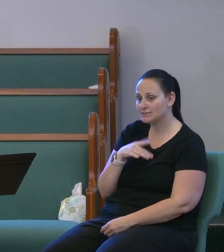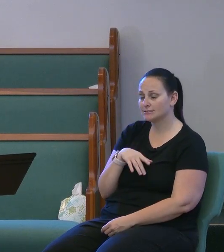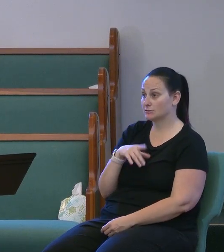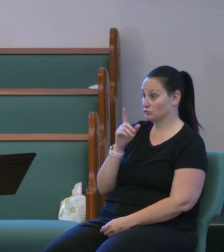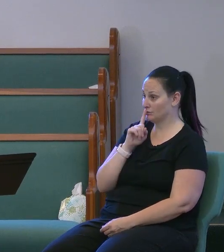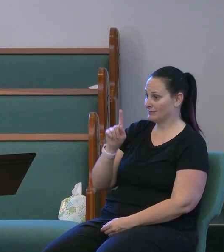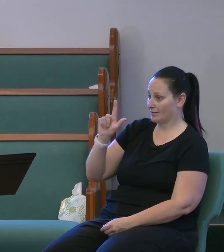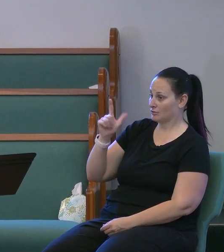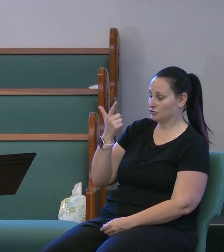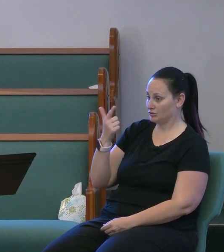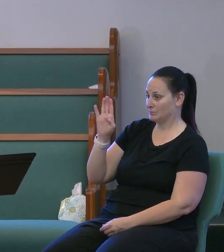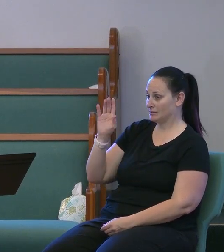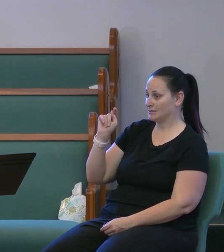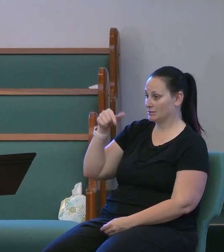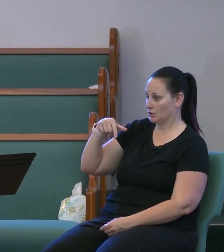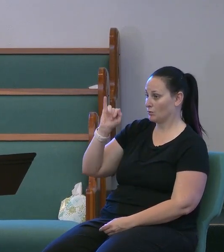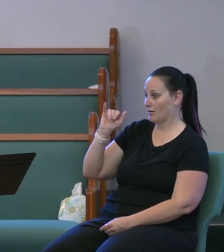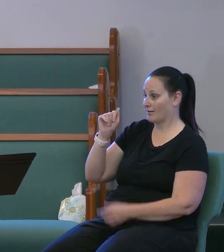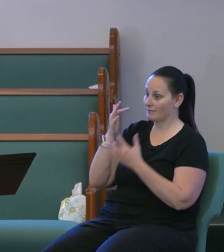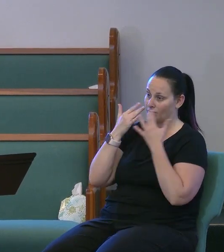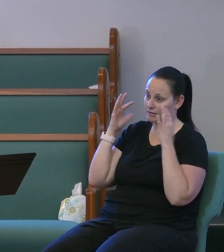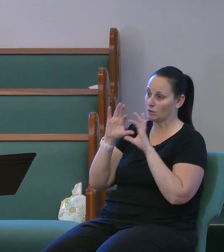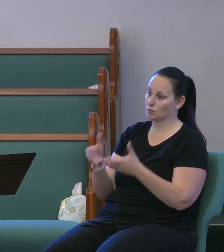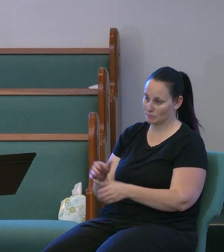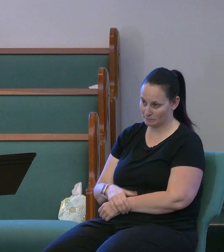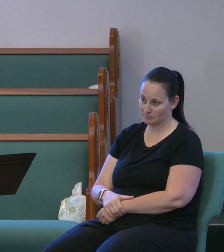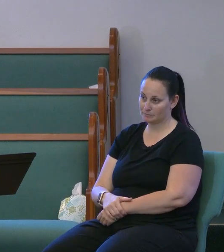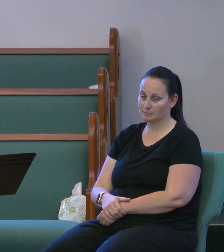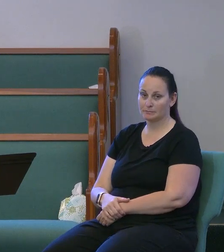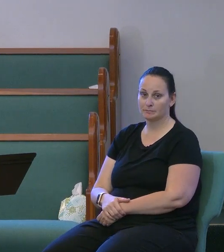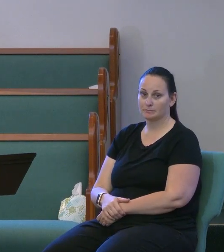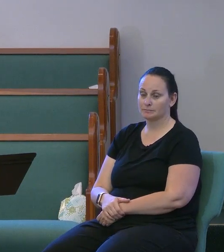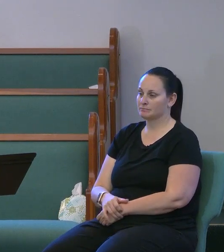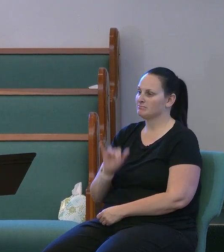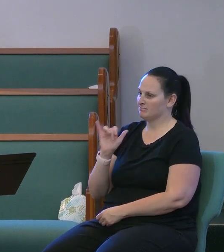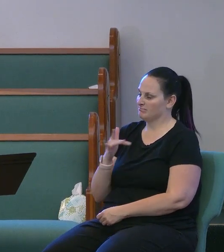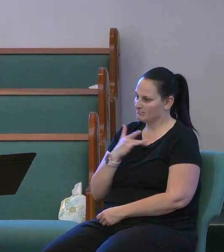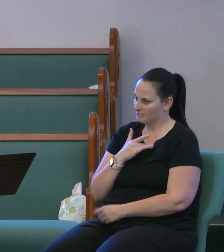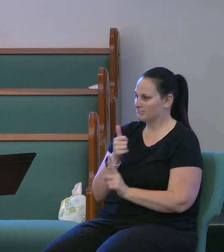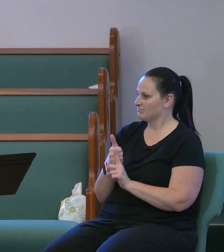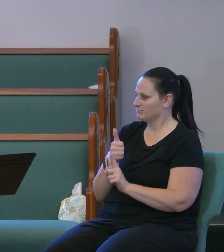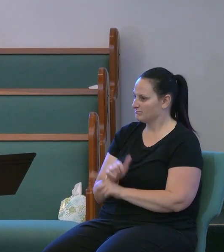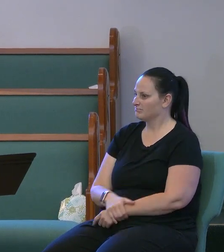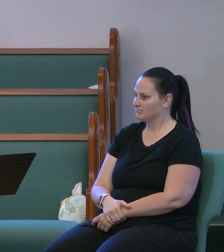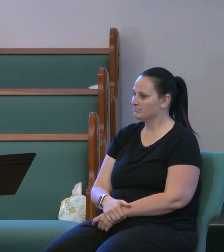an LGBTQIA friendly group. That is profound in and of itself.